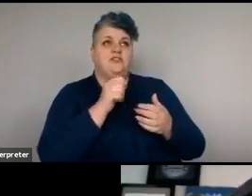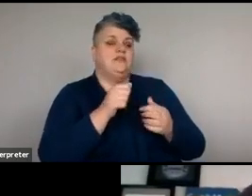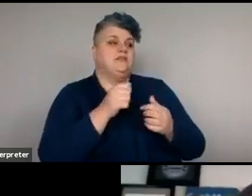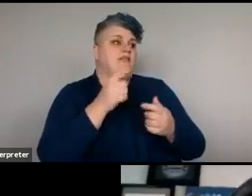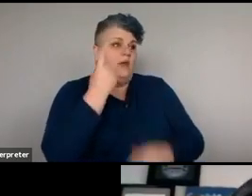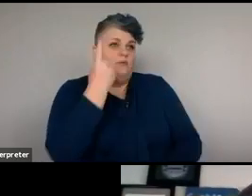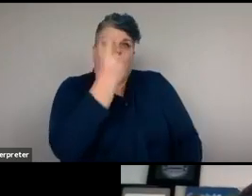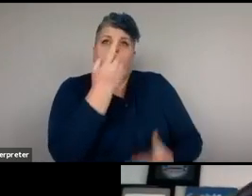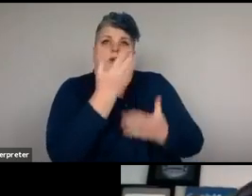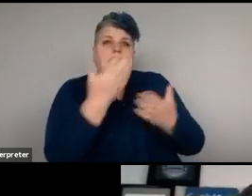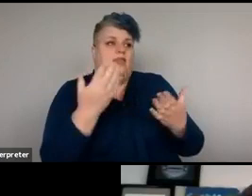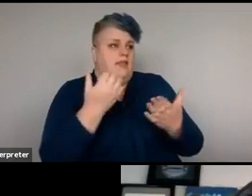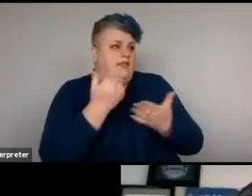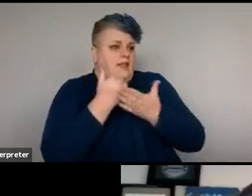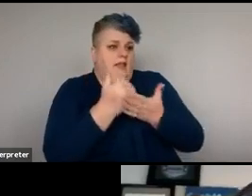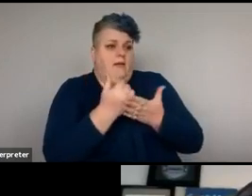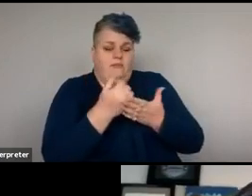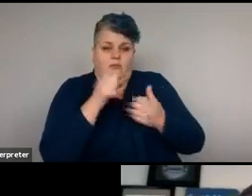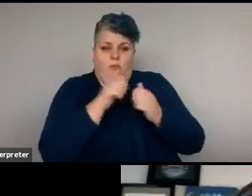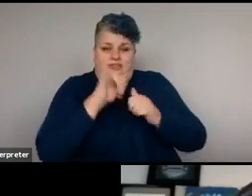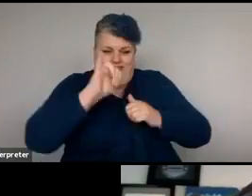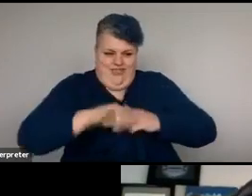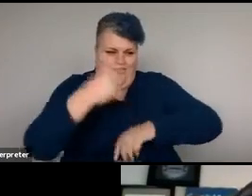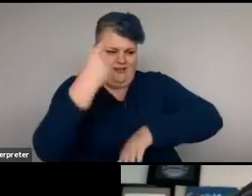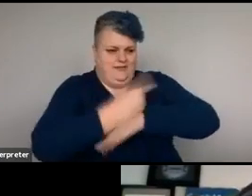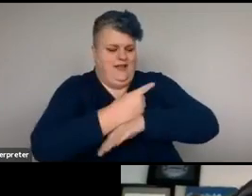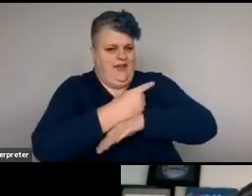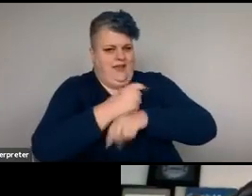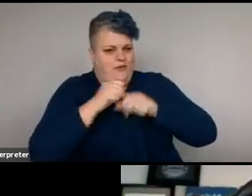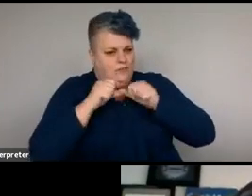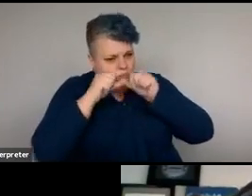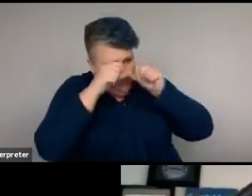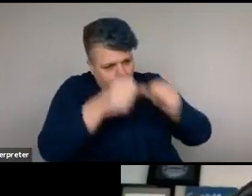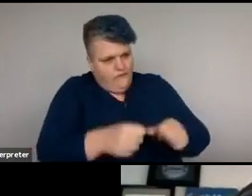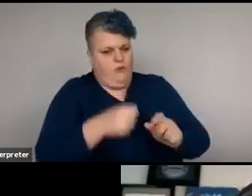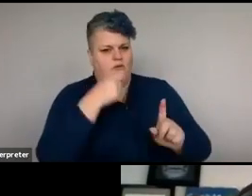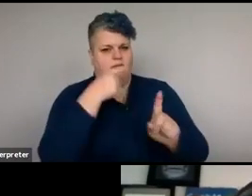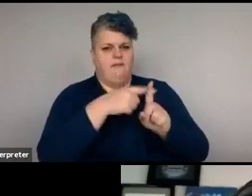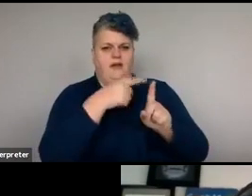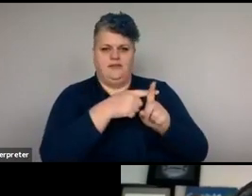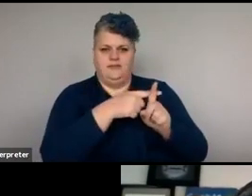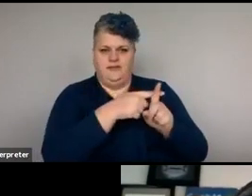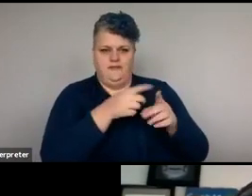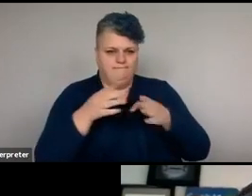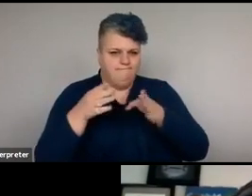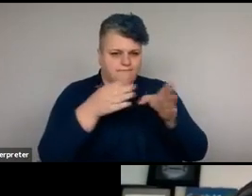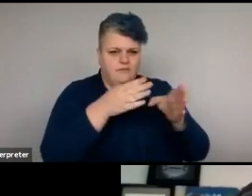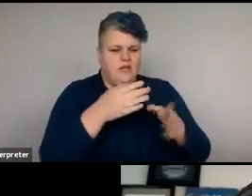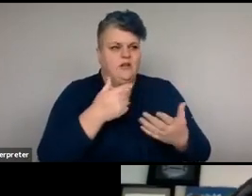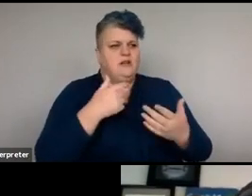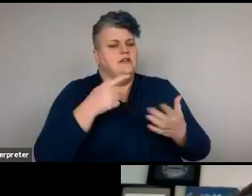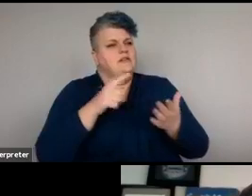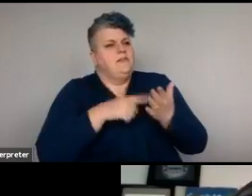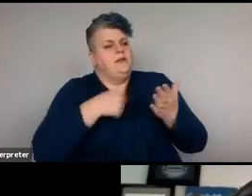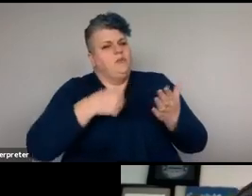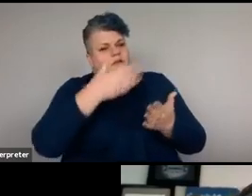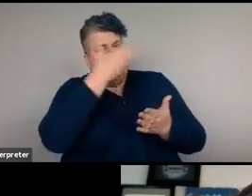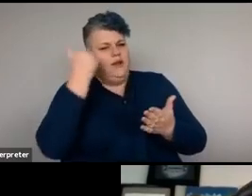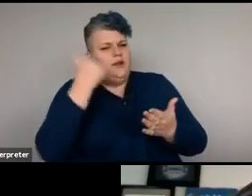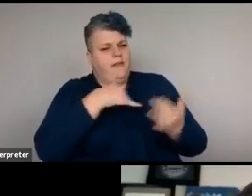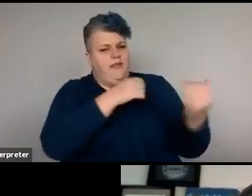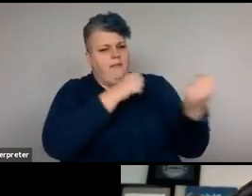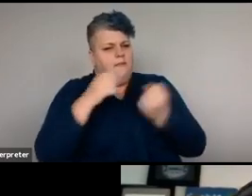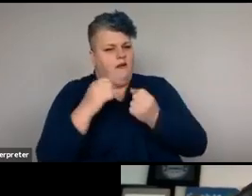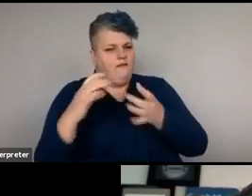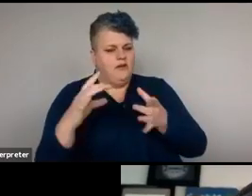And moves them forward in a positive way. And I think we forget how powerful that connection is, and how